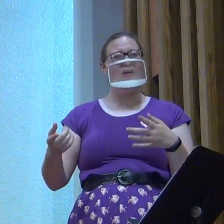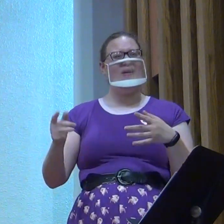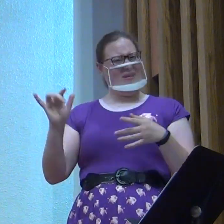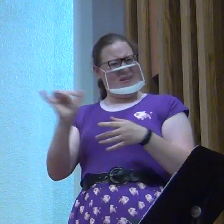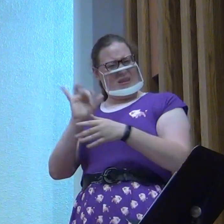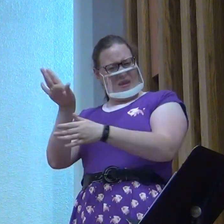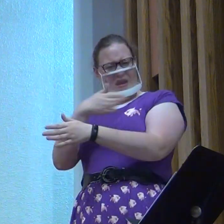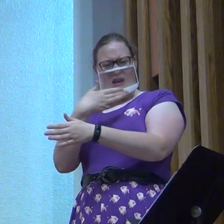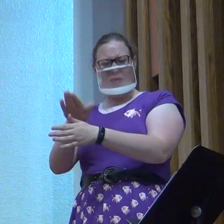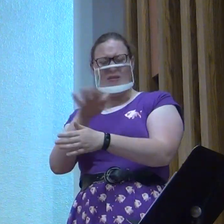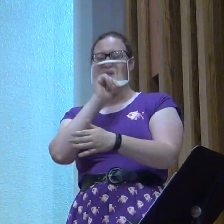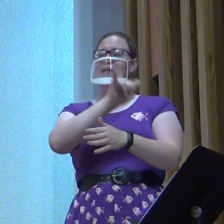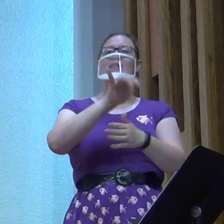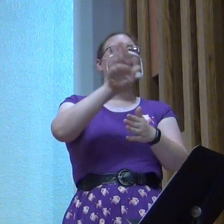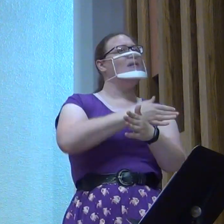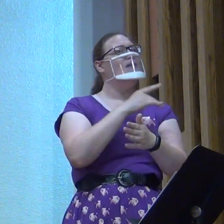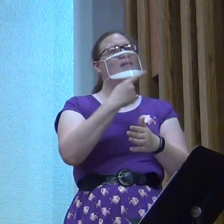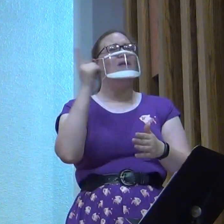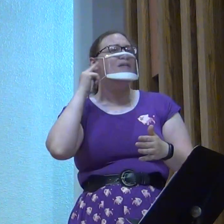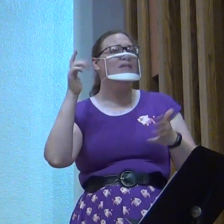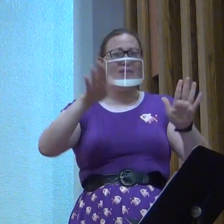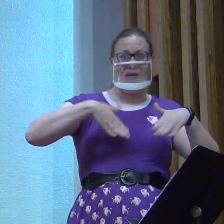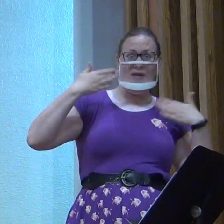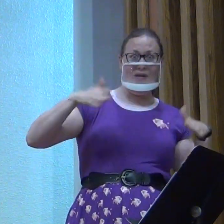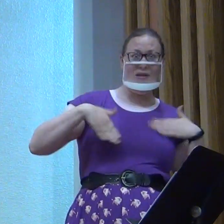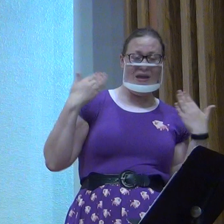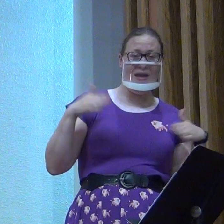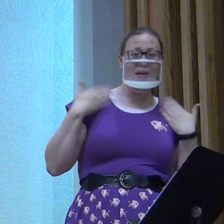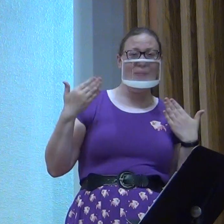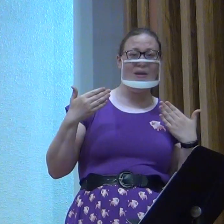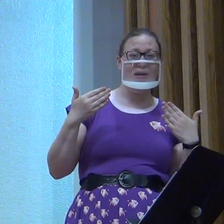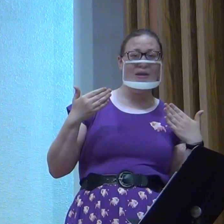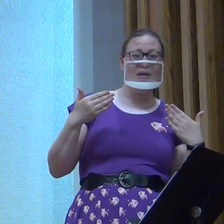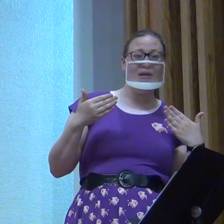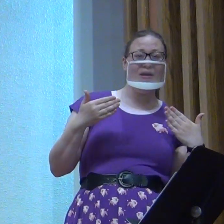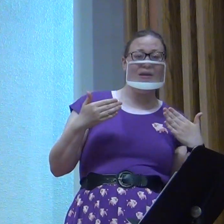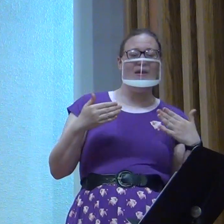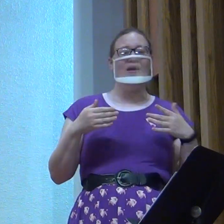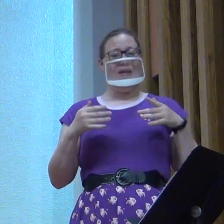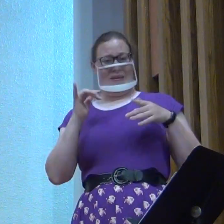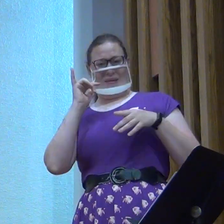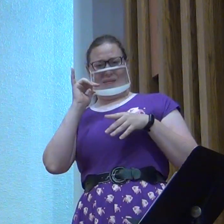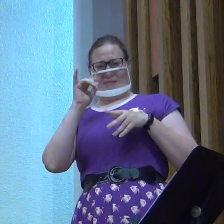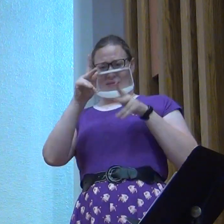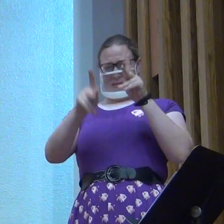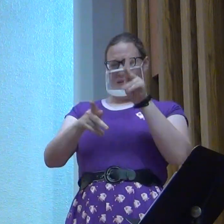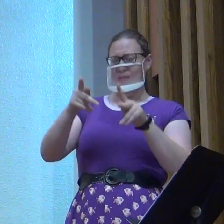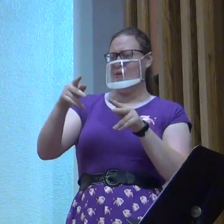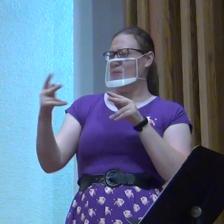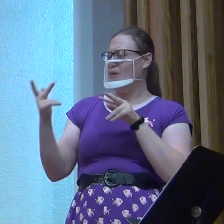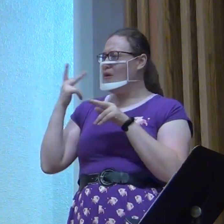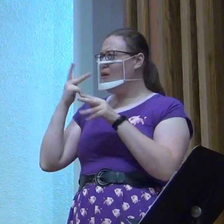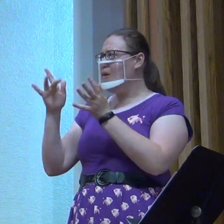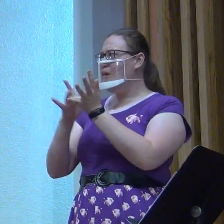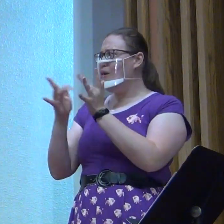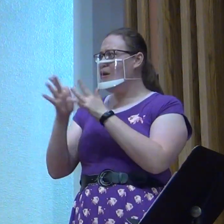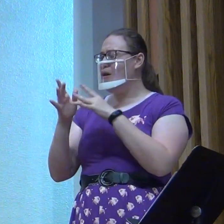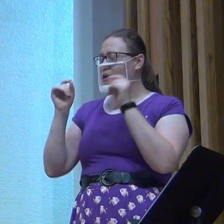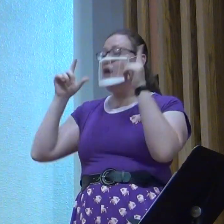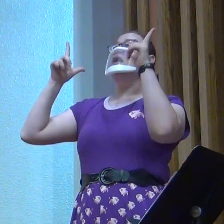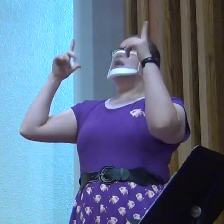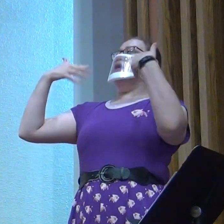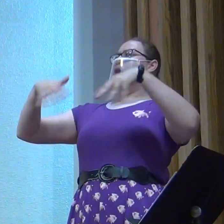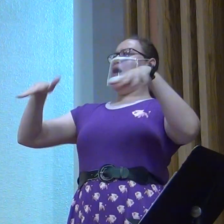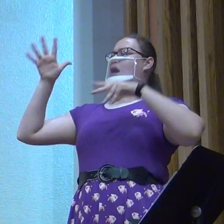this upbeat musical song, they will vividly, in contrast, miss